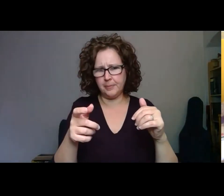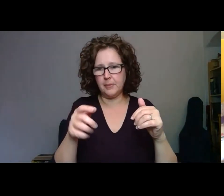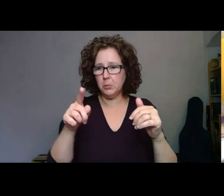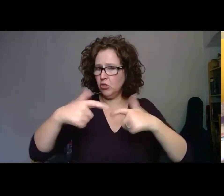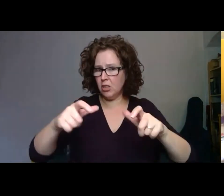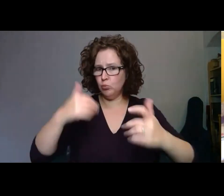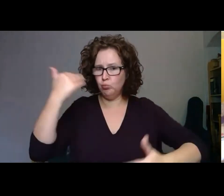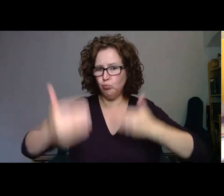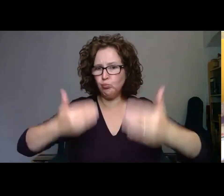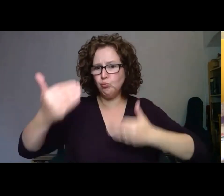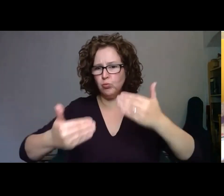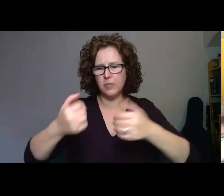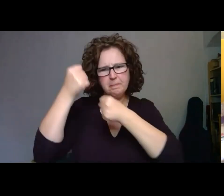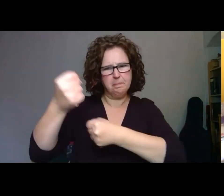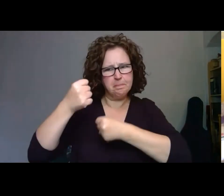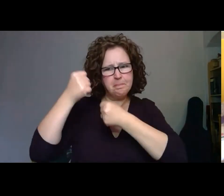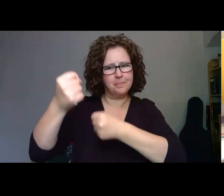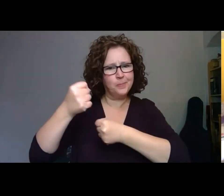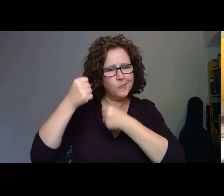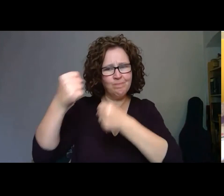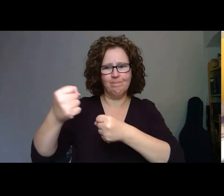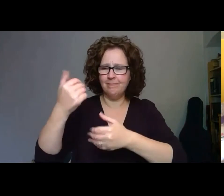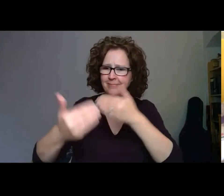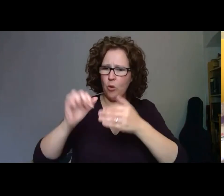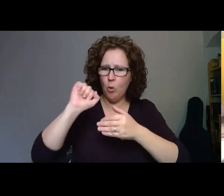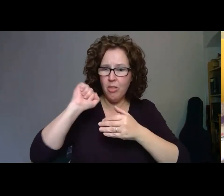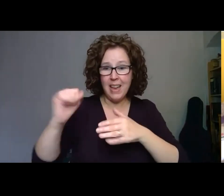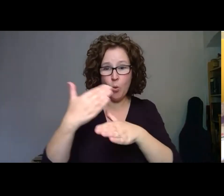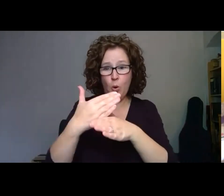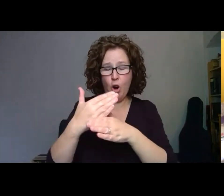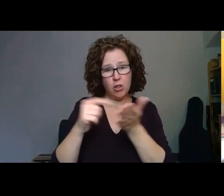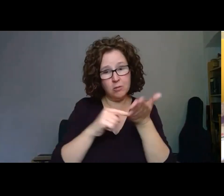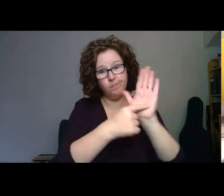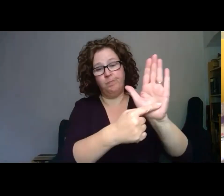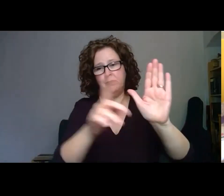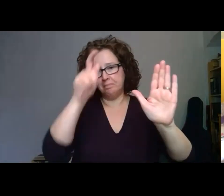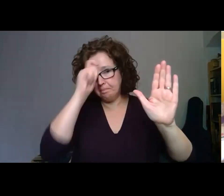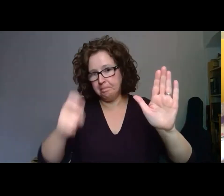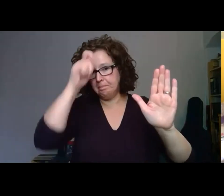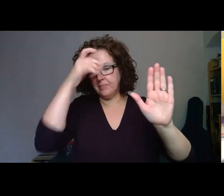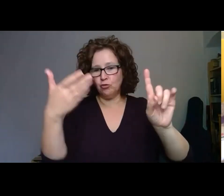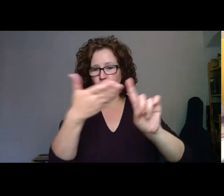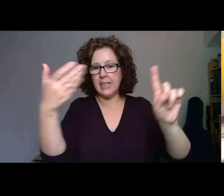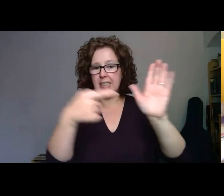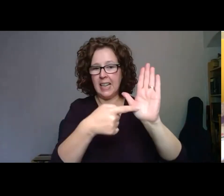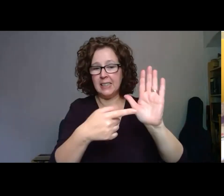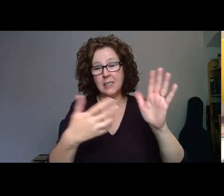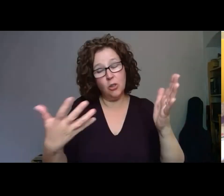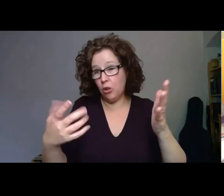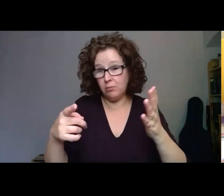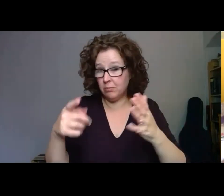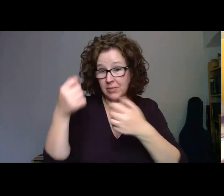thriving, fighting to have their work recognized, or even to find conditions